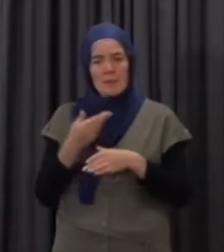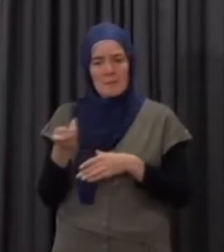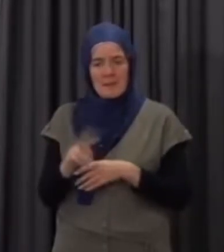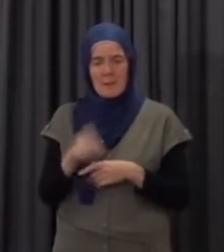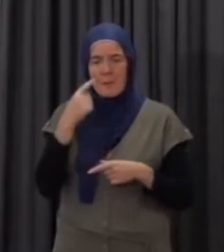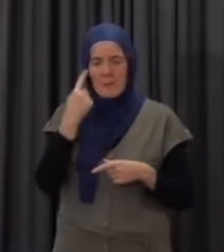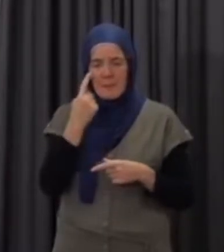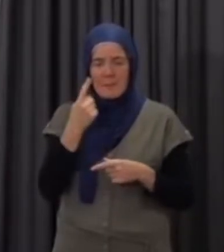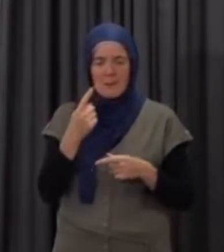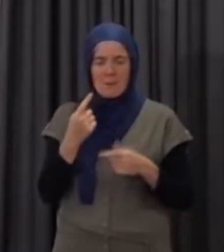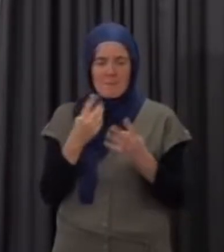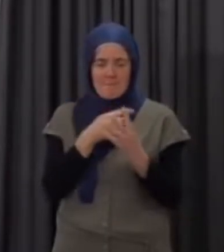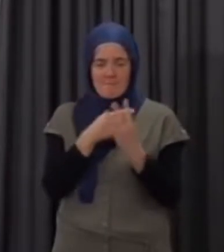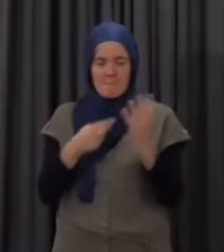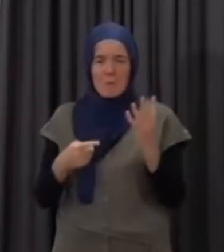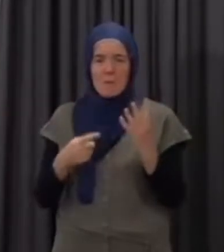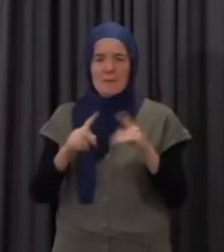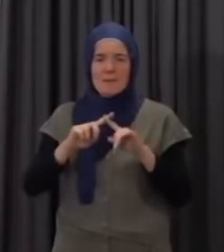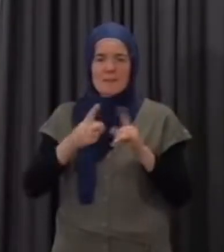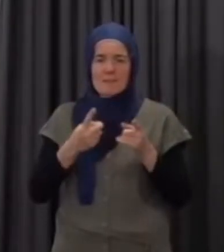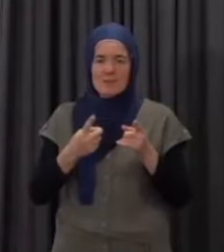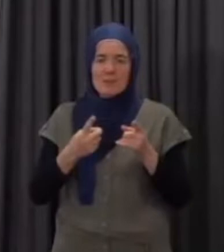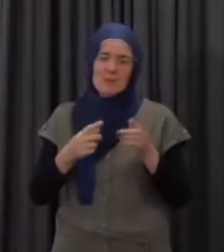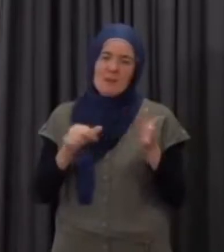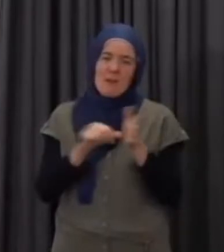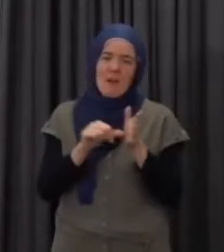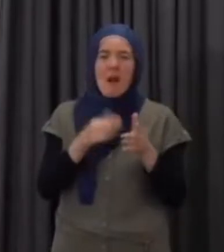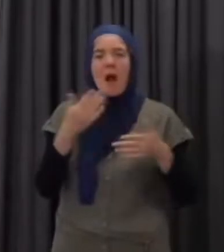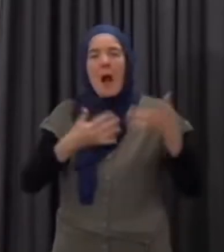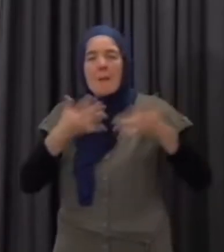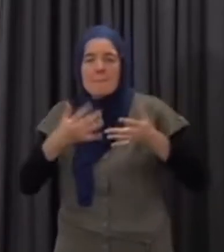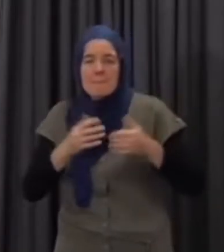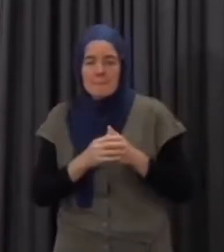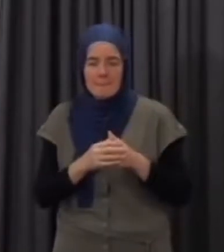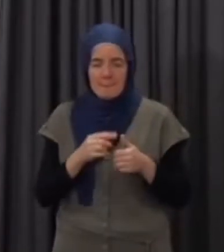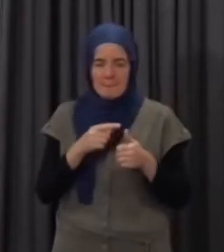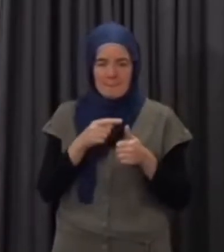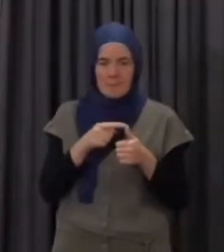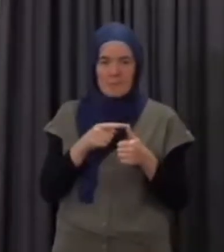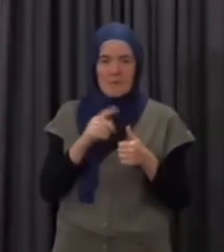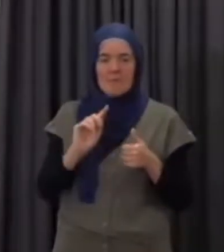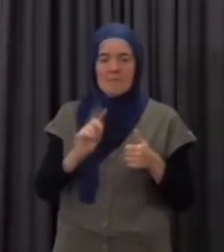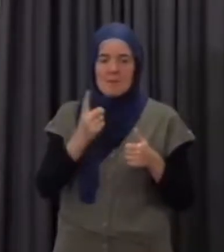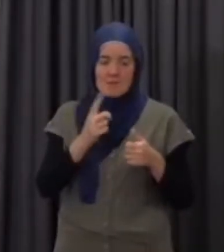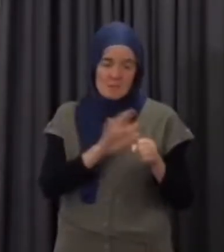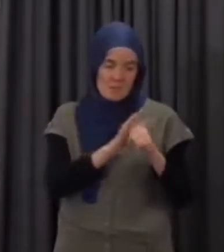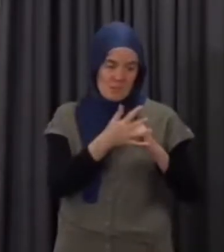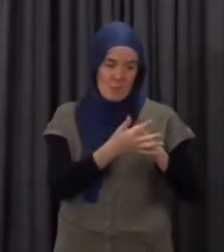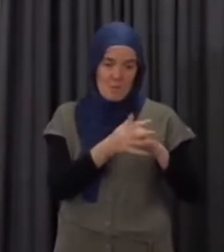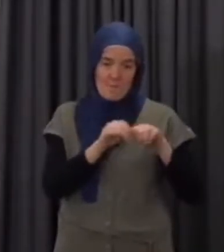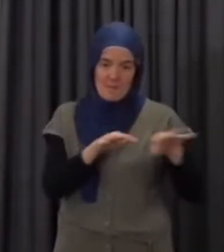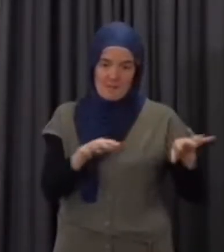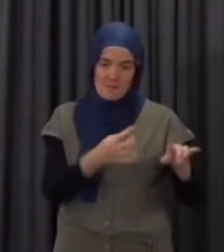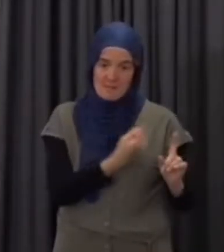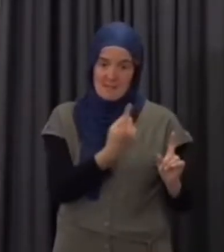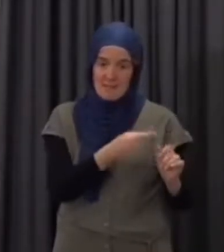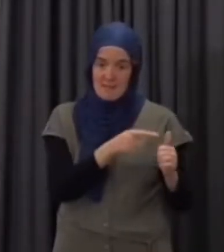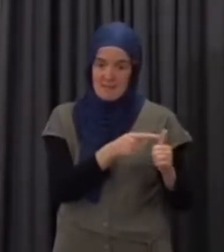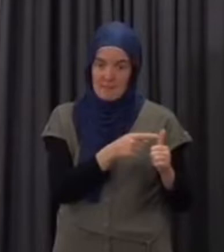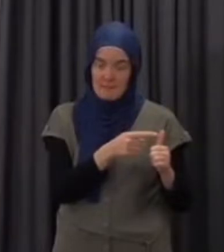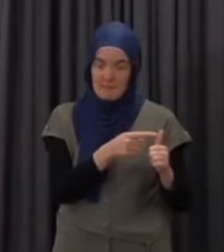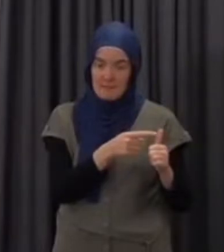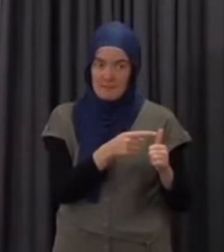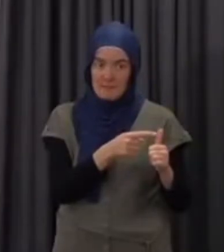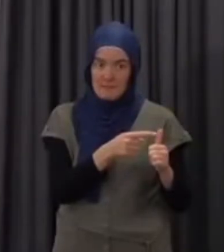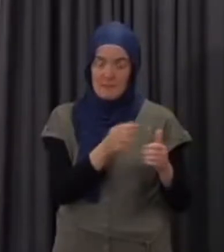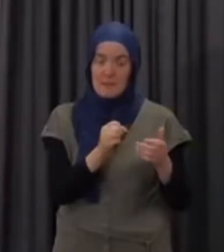I think we're trying to respond to at the moment. The first is about the harm that would be caused by the COVID-19 virus in itself and making sure that we were in a position